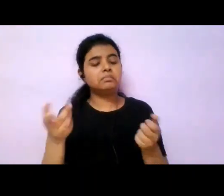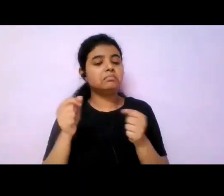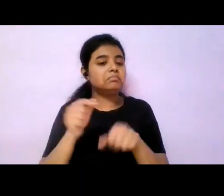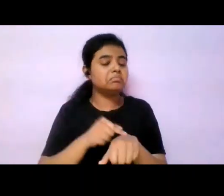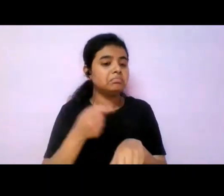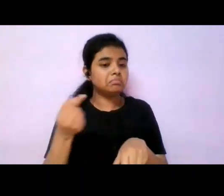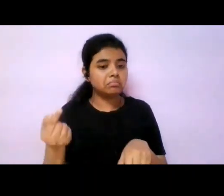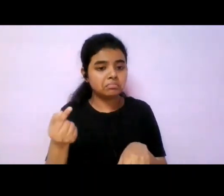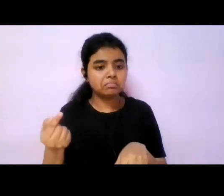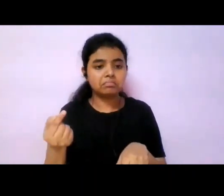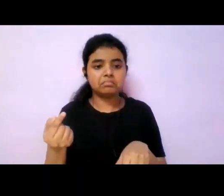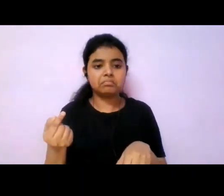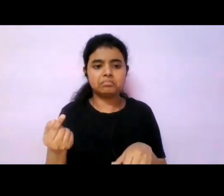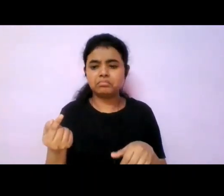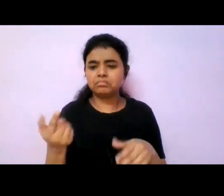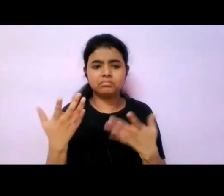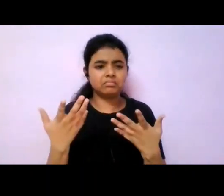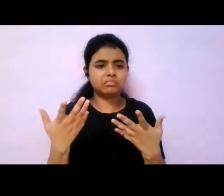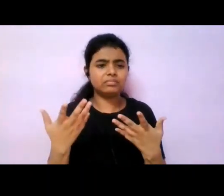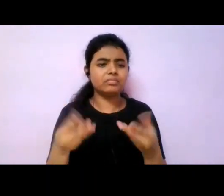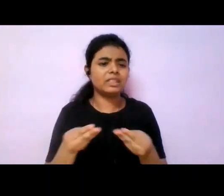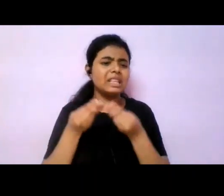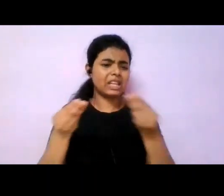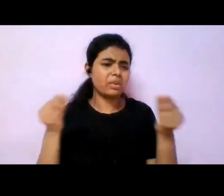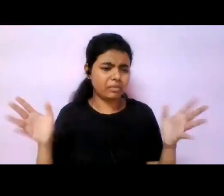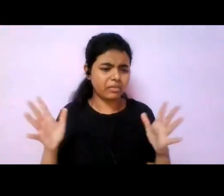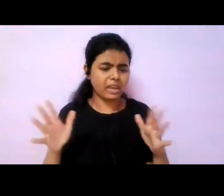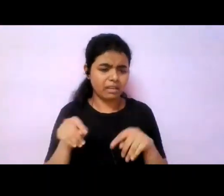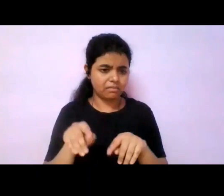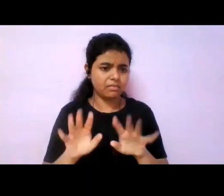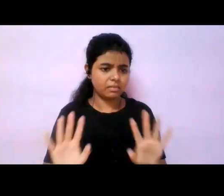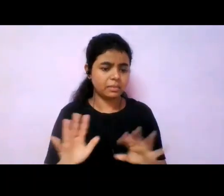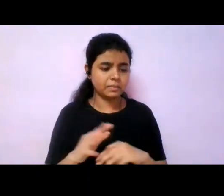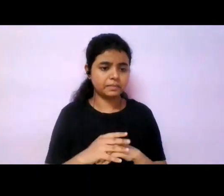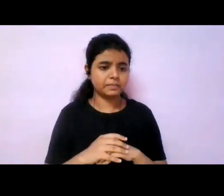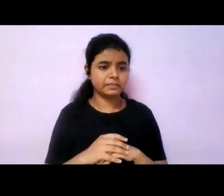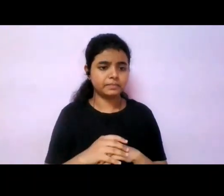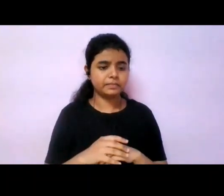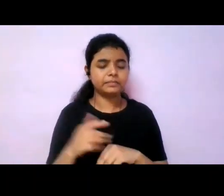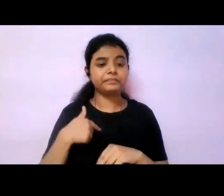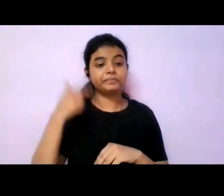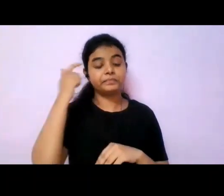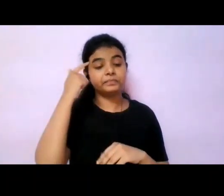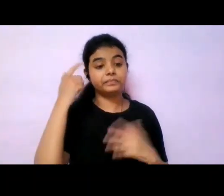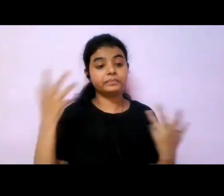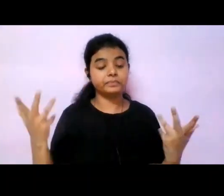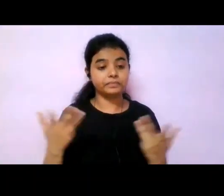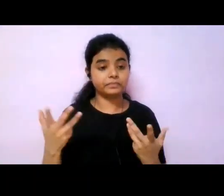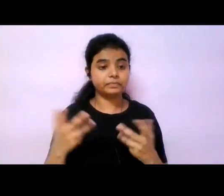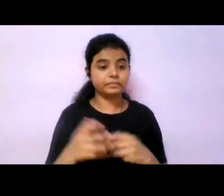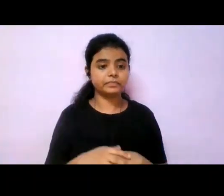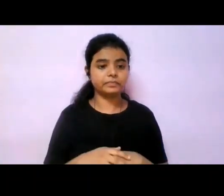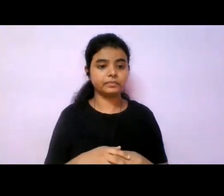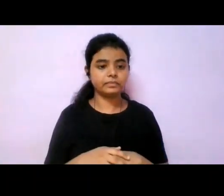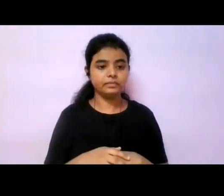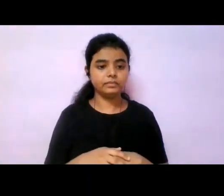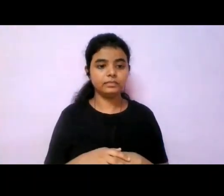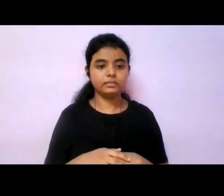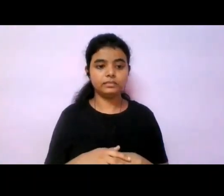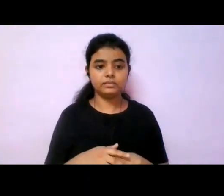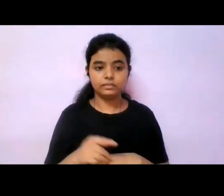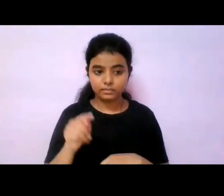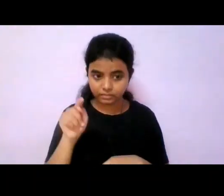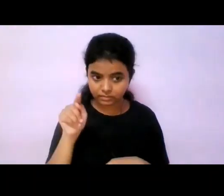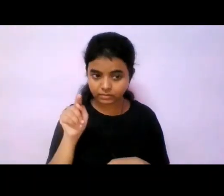to engage with that more than others, but we're all caught up with that. And I think, yeah, this point about the